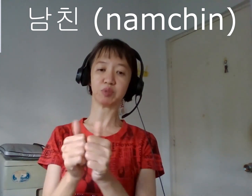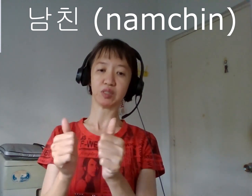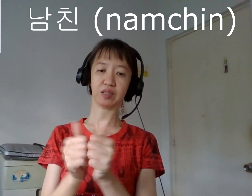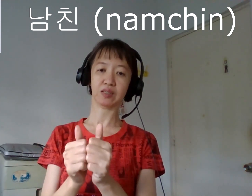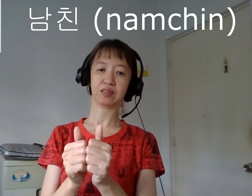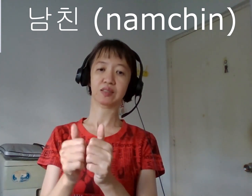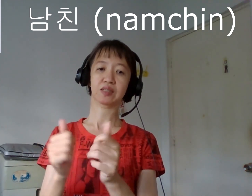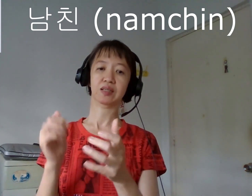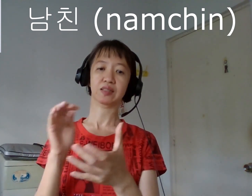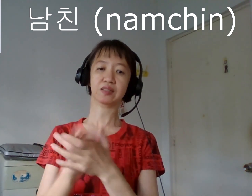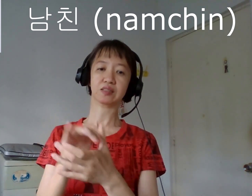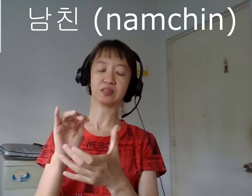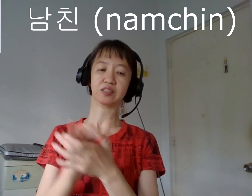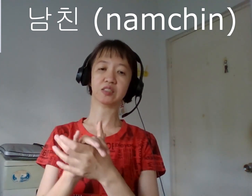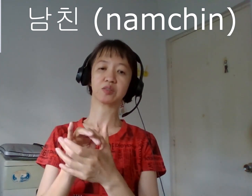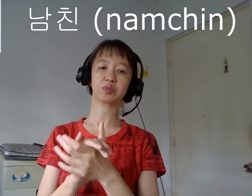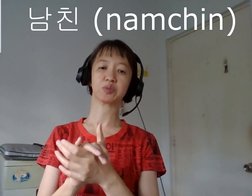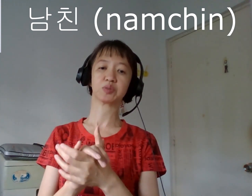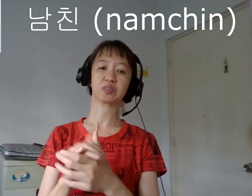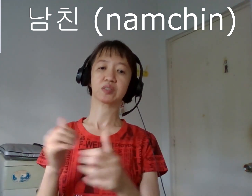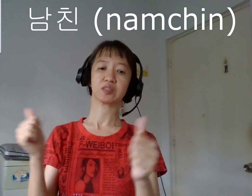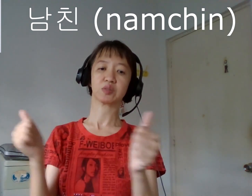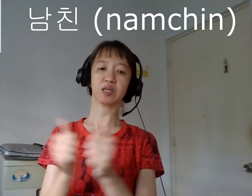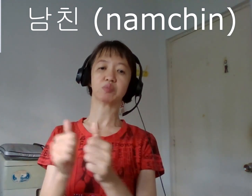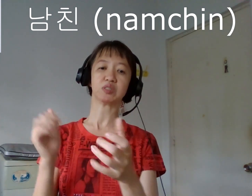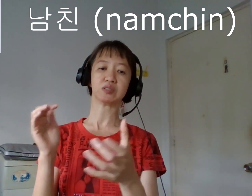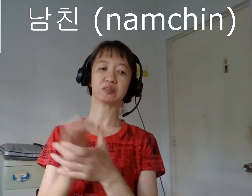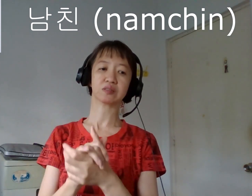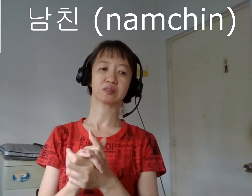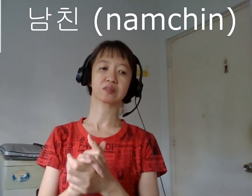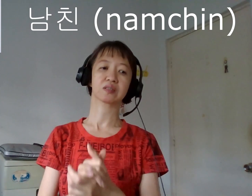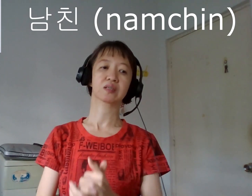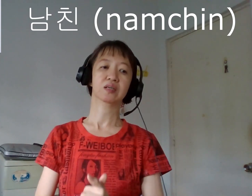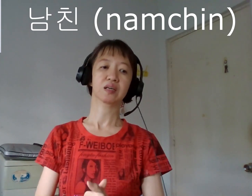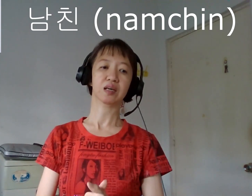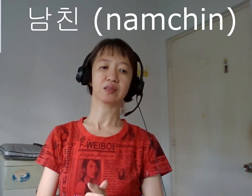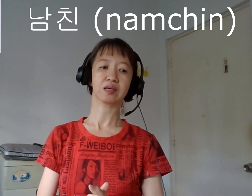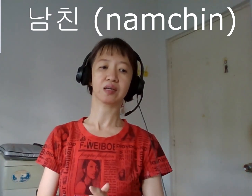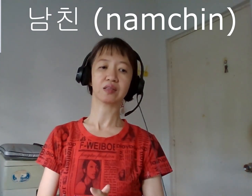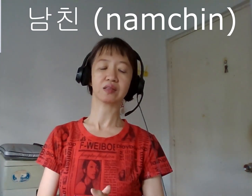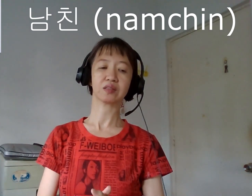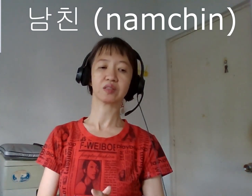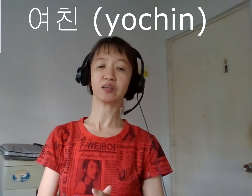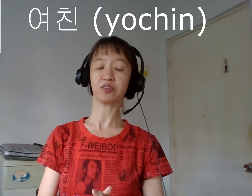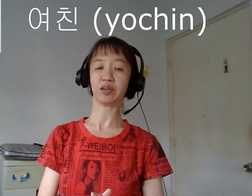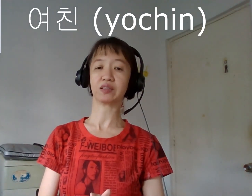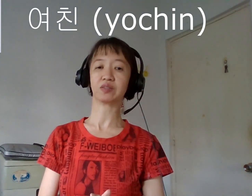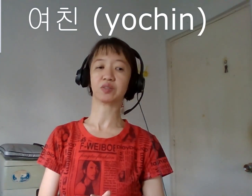namja, and then this is chingu. So namching, and then girlfriend or